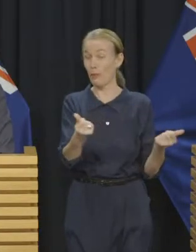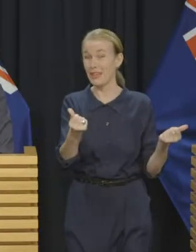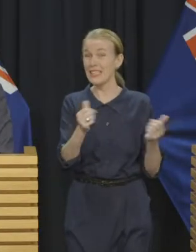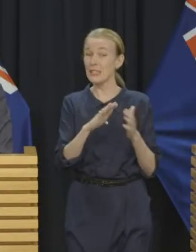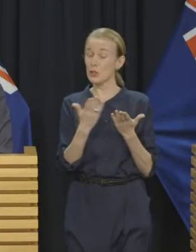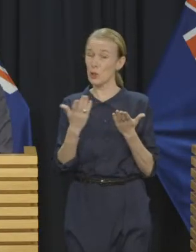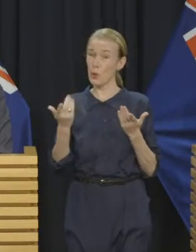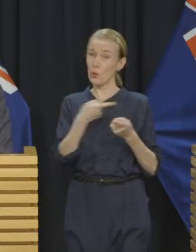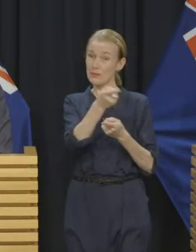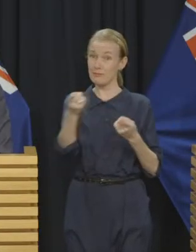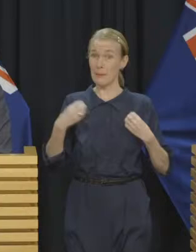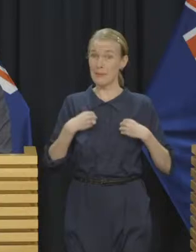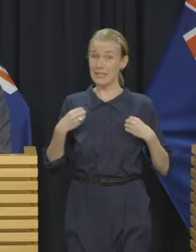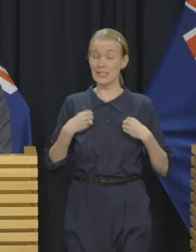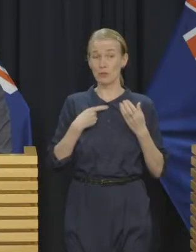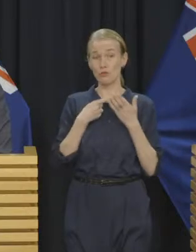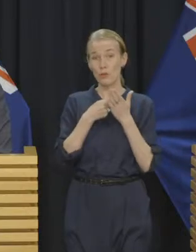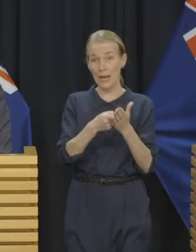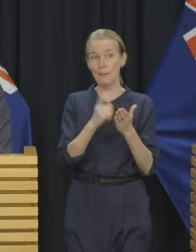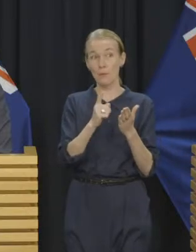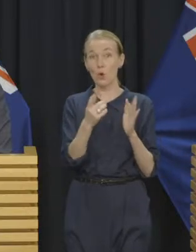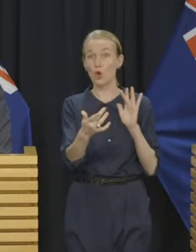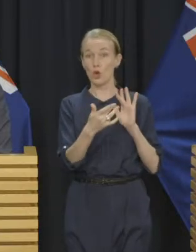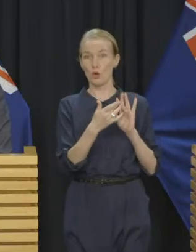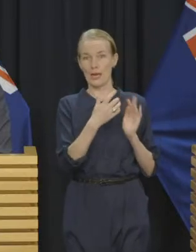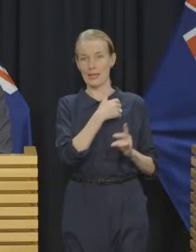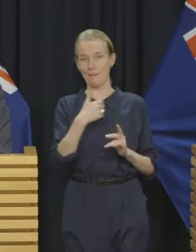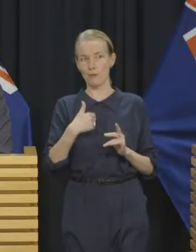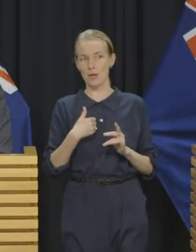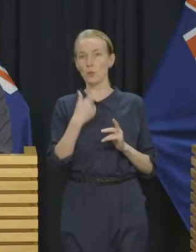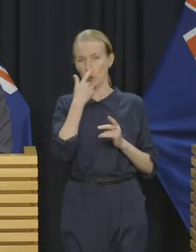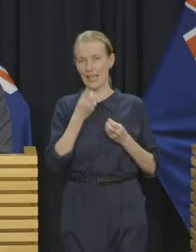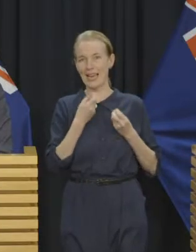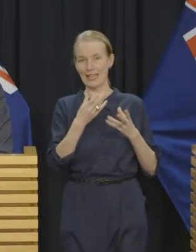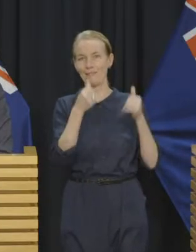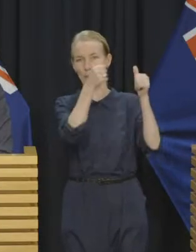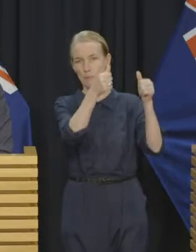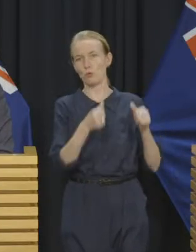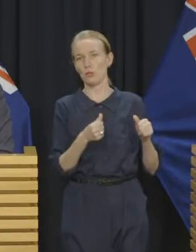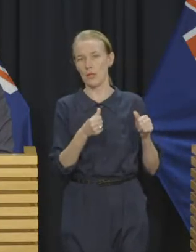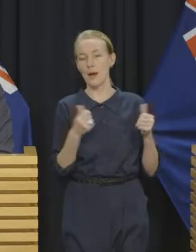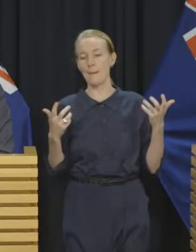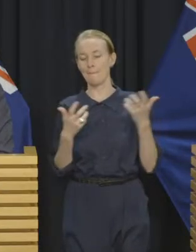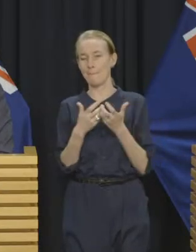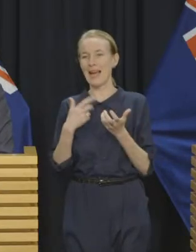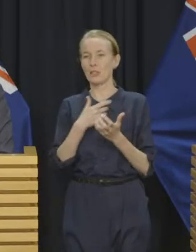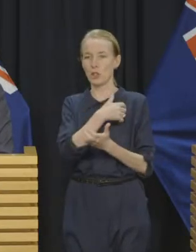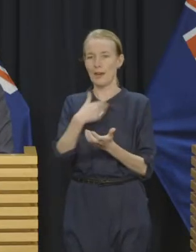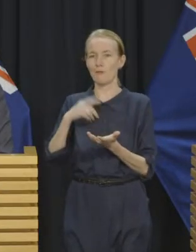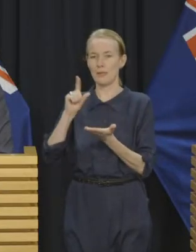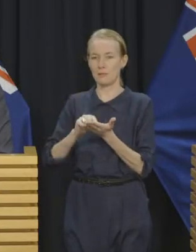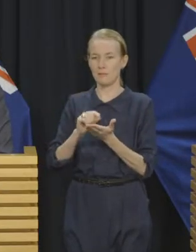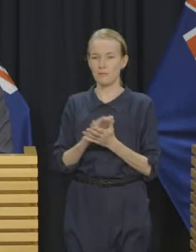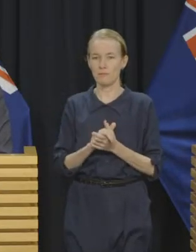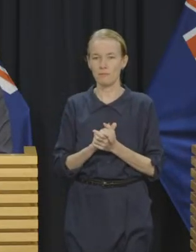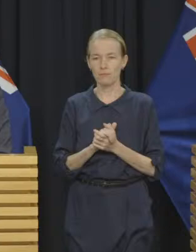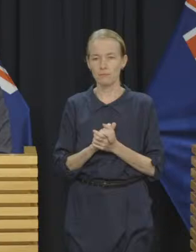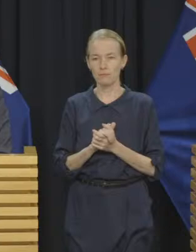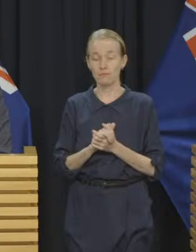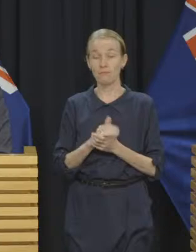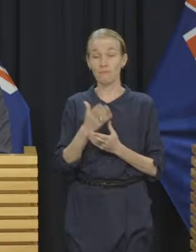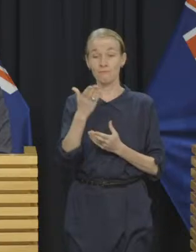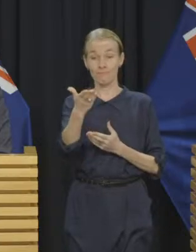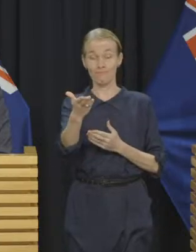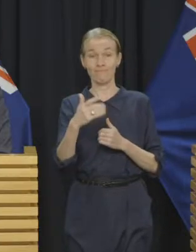to make sure they've got the official COVID Tracer app QR codes on display. Hopkins, it was announced today that a Rugby Championship was likely to be coming to New